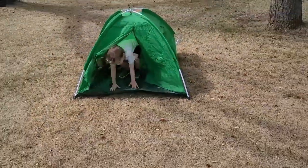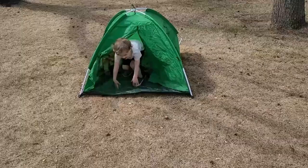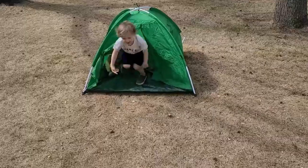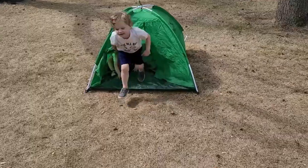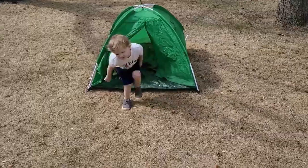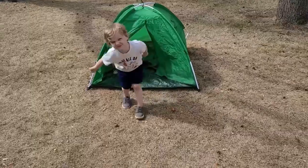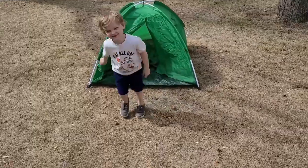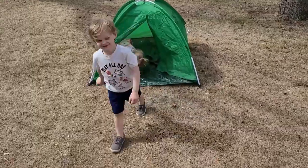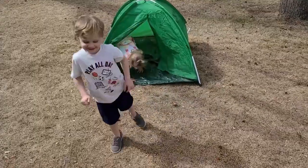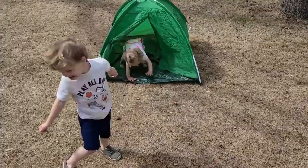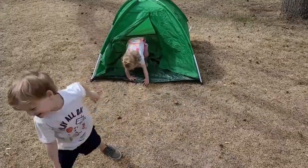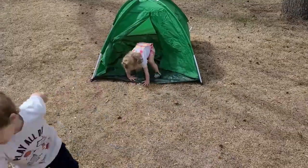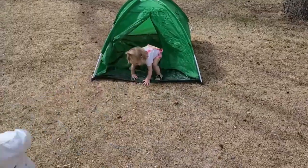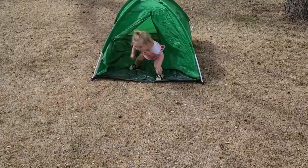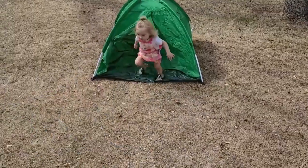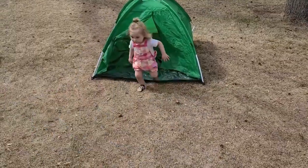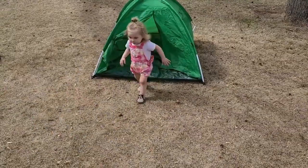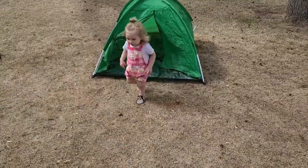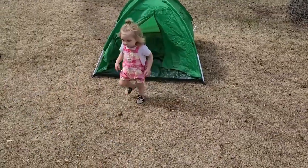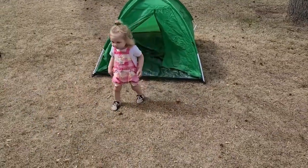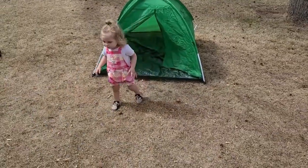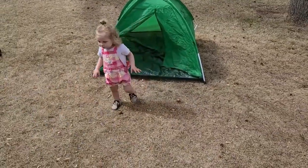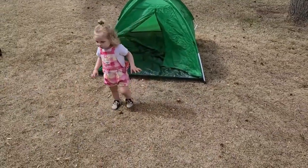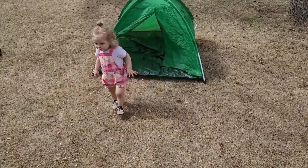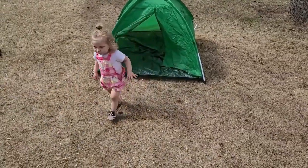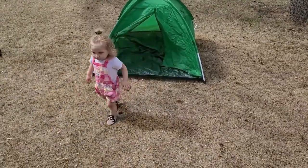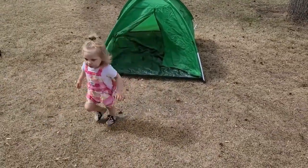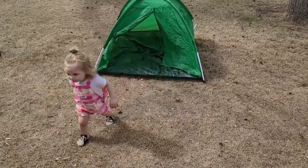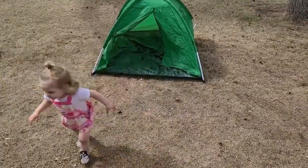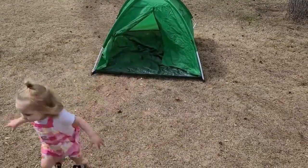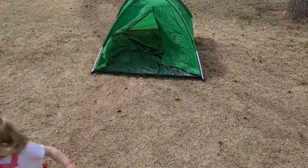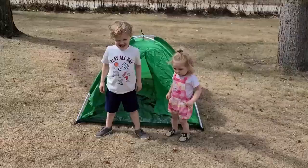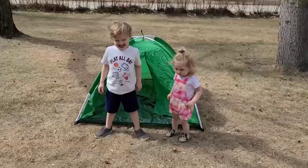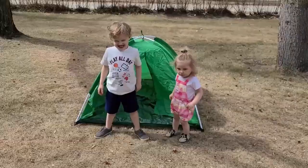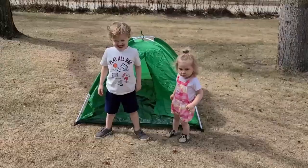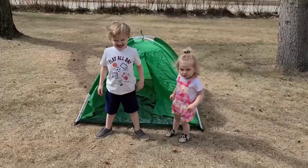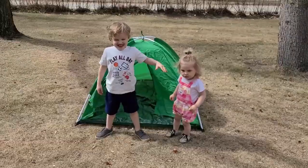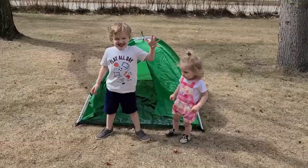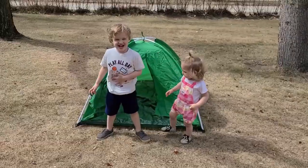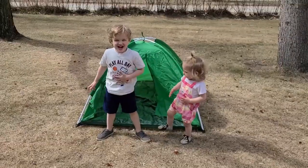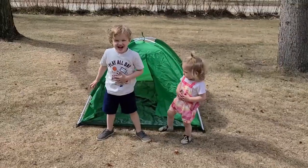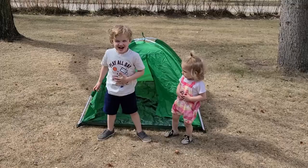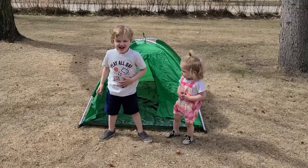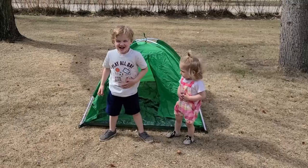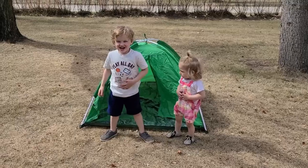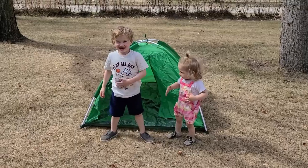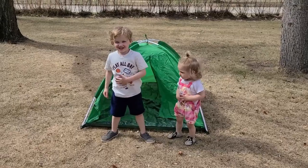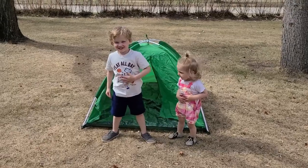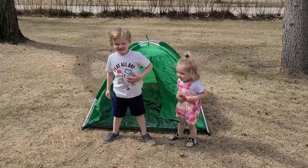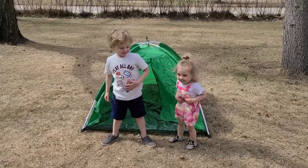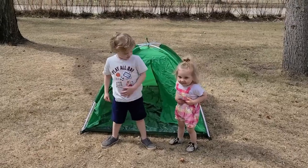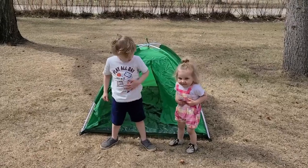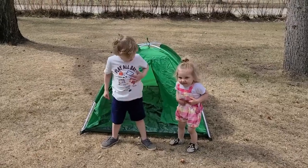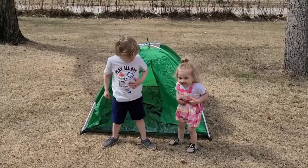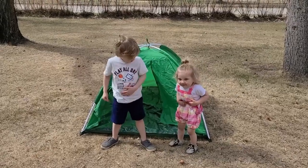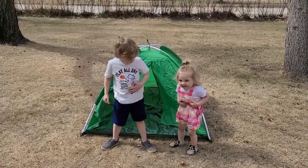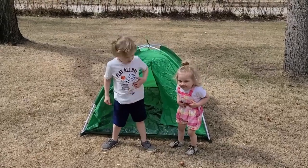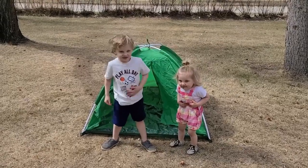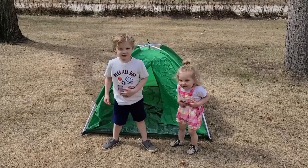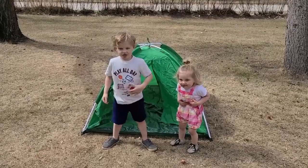and trees. Then they set out again into the wilderness. Rumble, grumble, I'm getting hungry, aren't you? One person asked